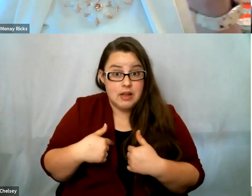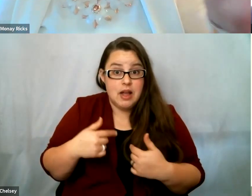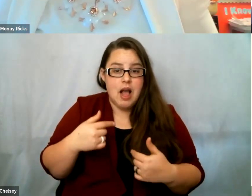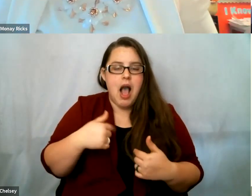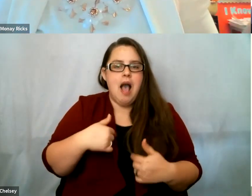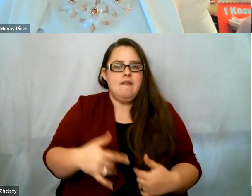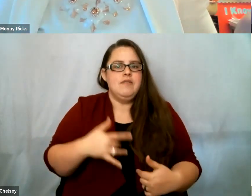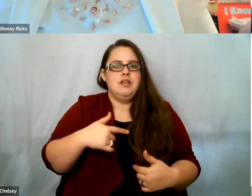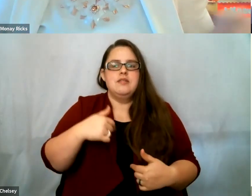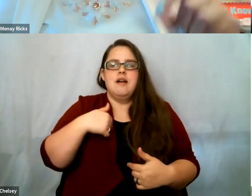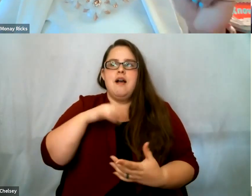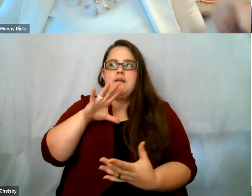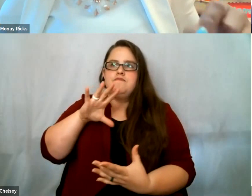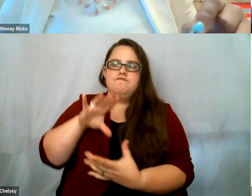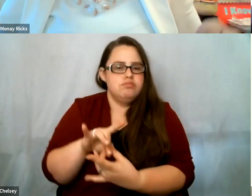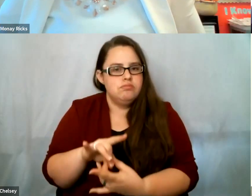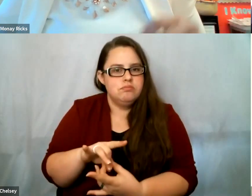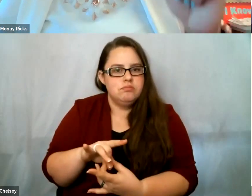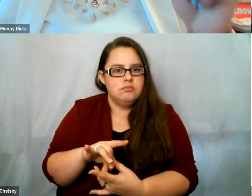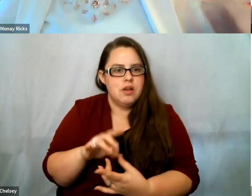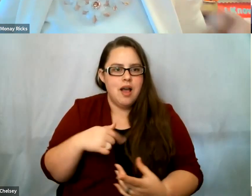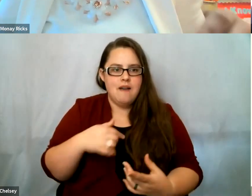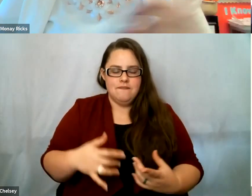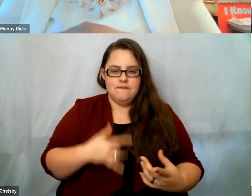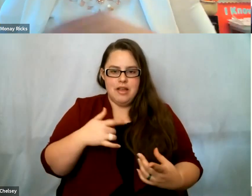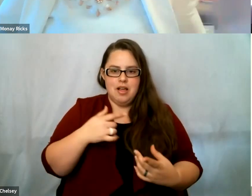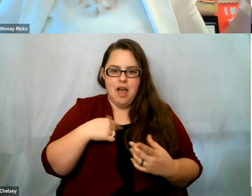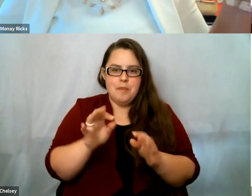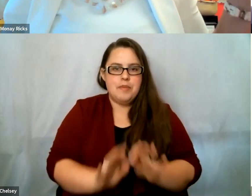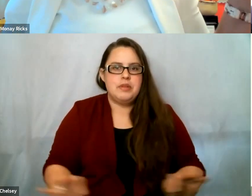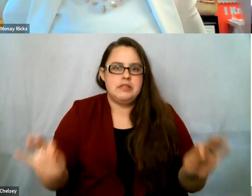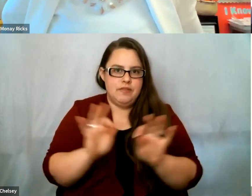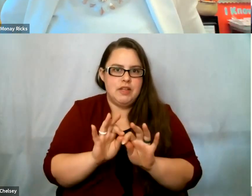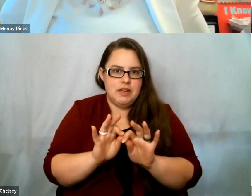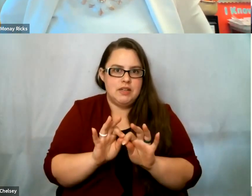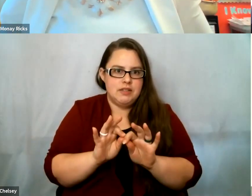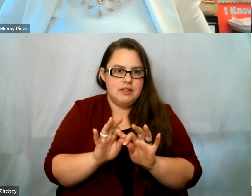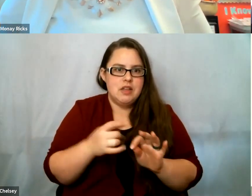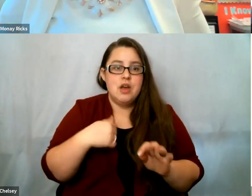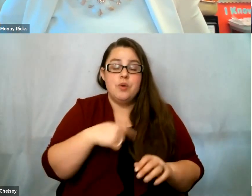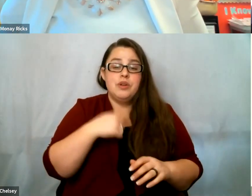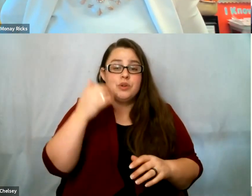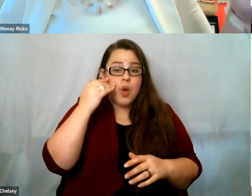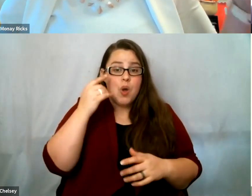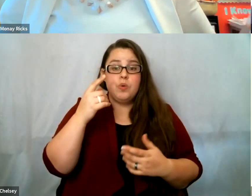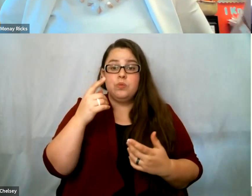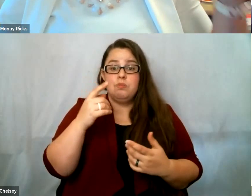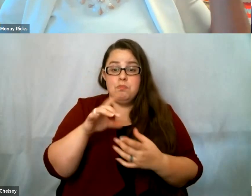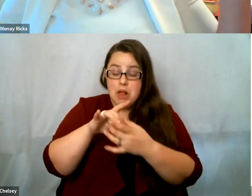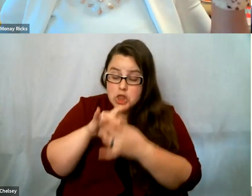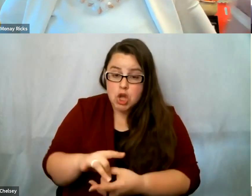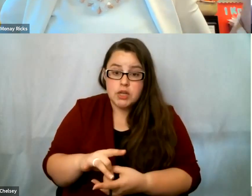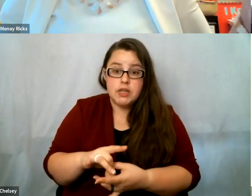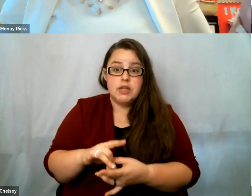that I belong and I feel that I'm significant. And we know the research about belonging and significance